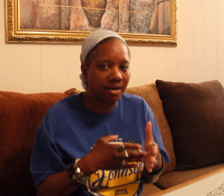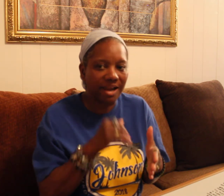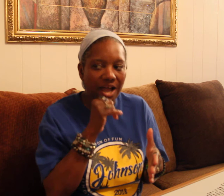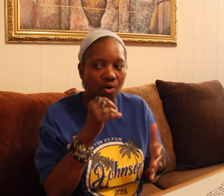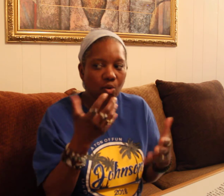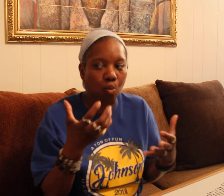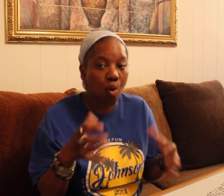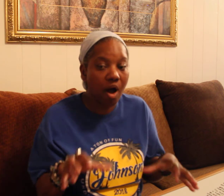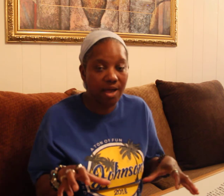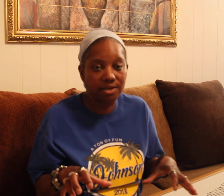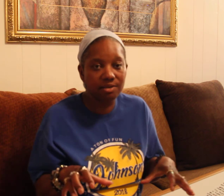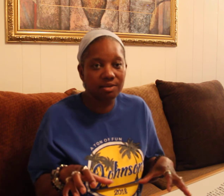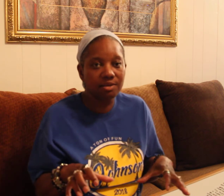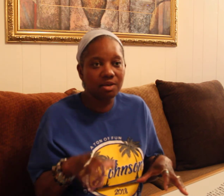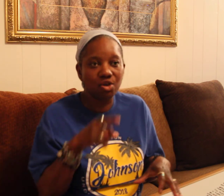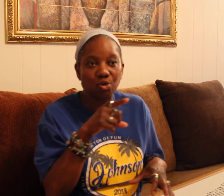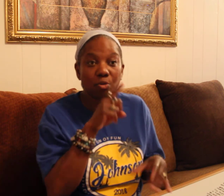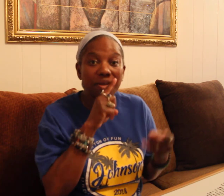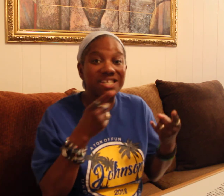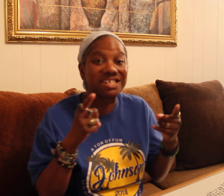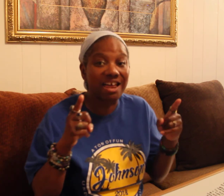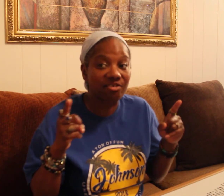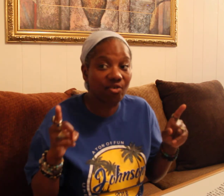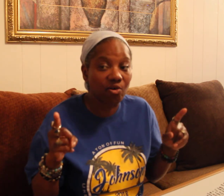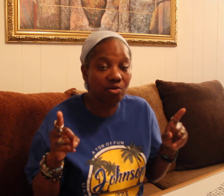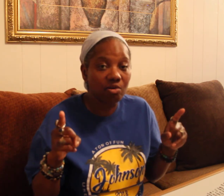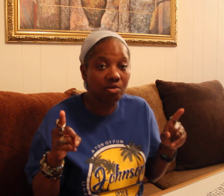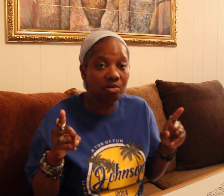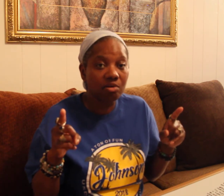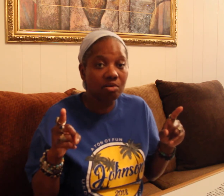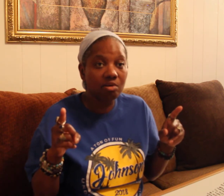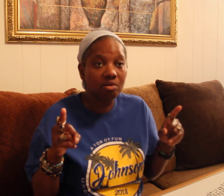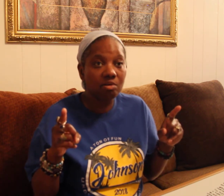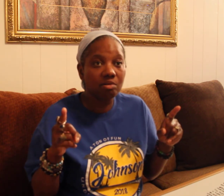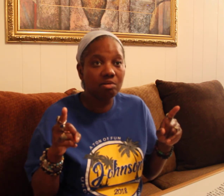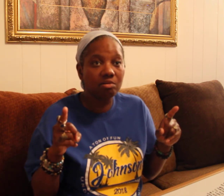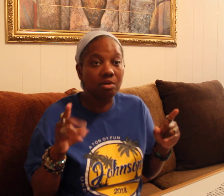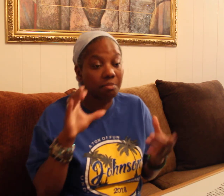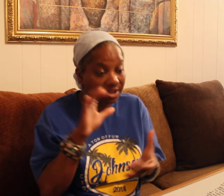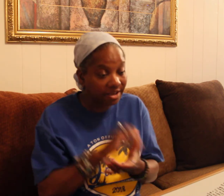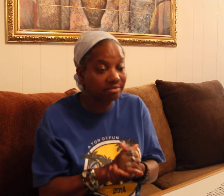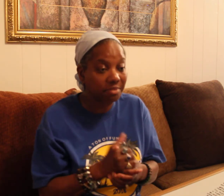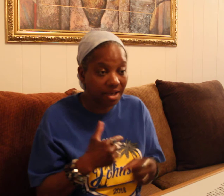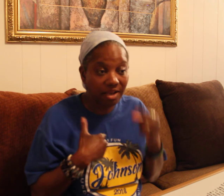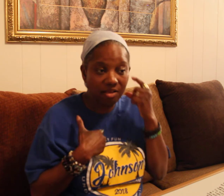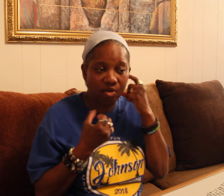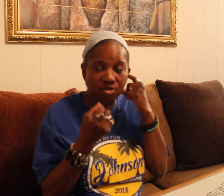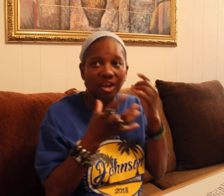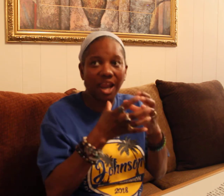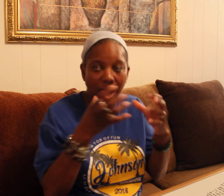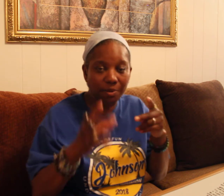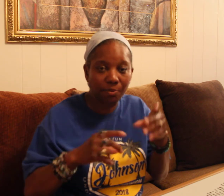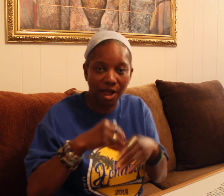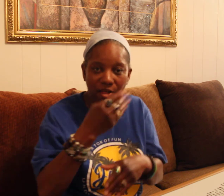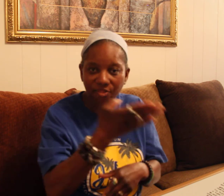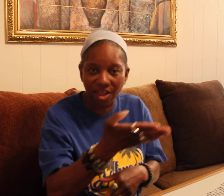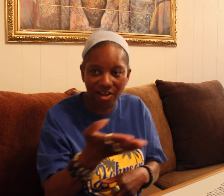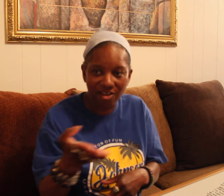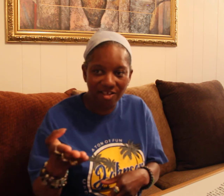not going to want you to be successful. And believe me, there's a lot of people out there